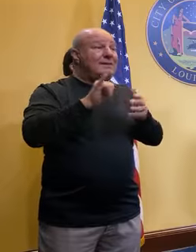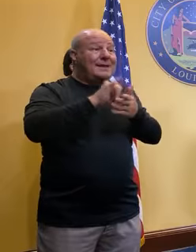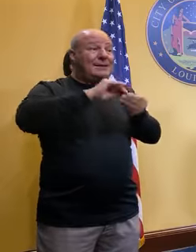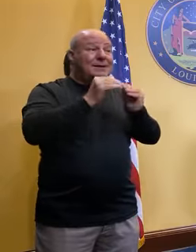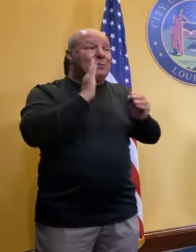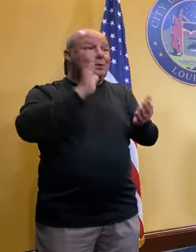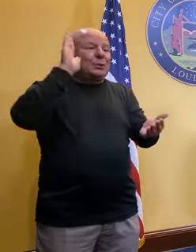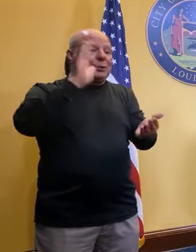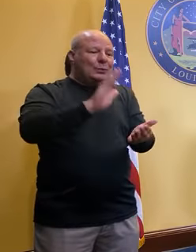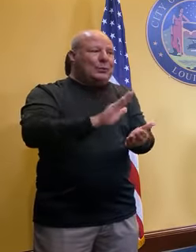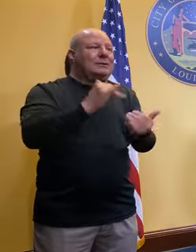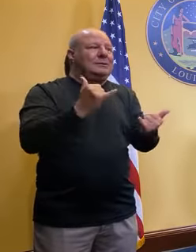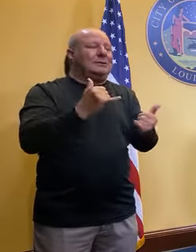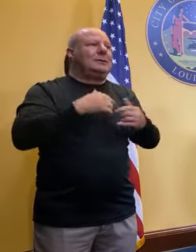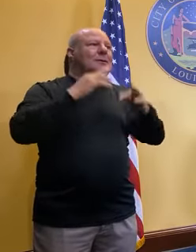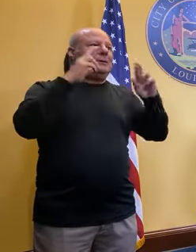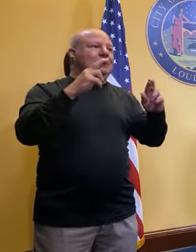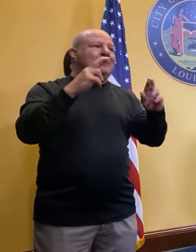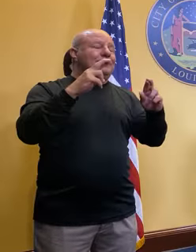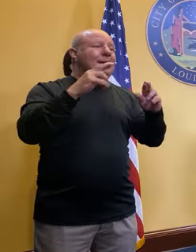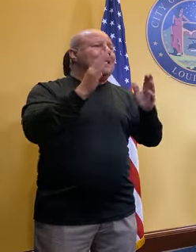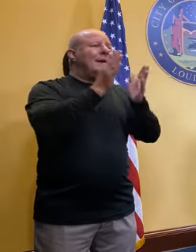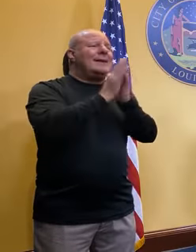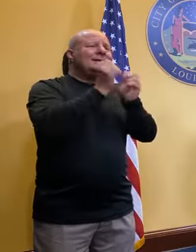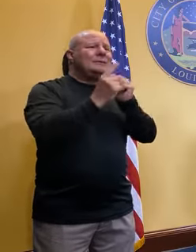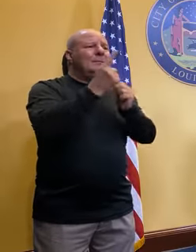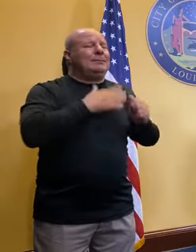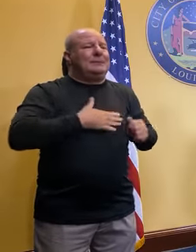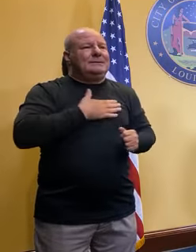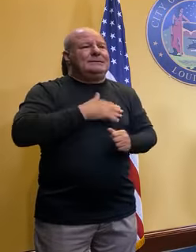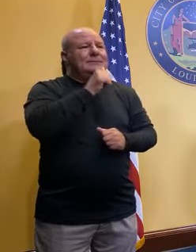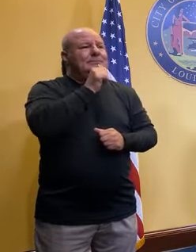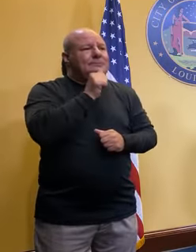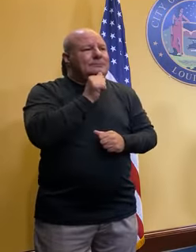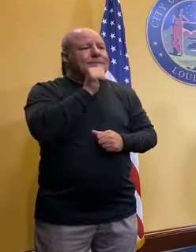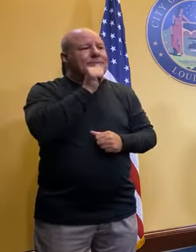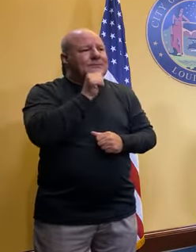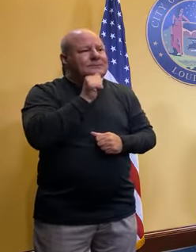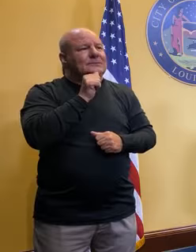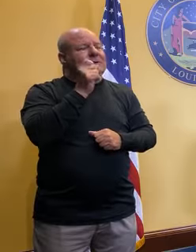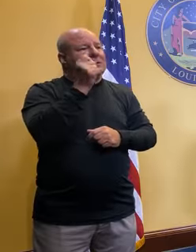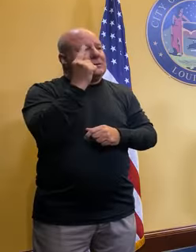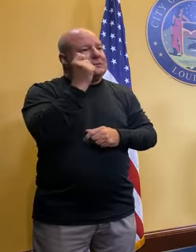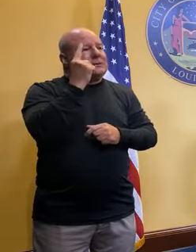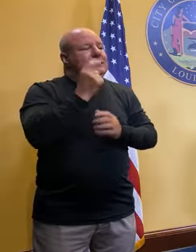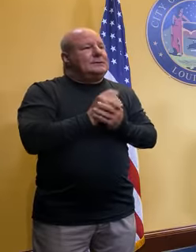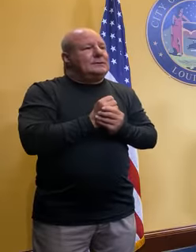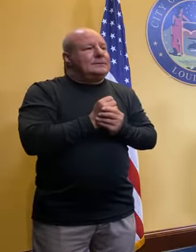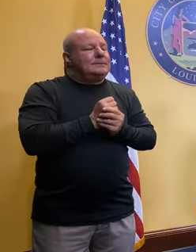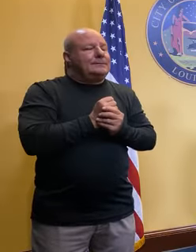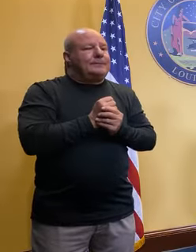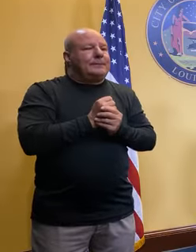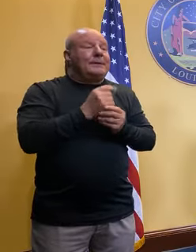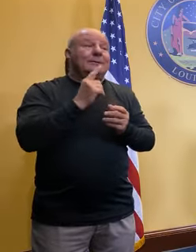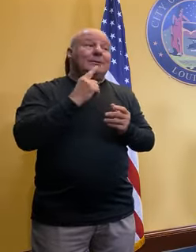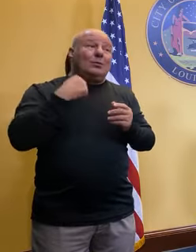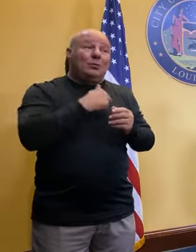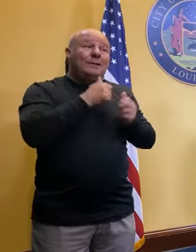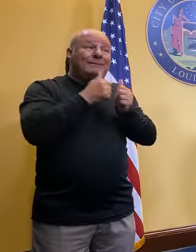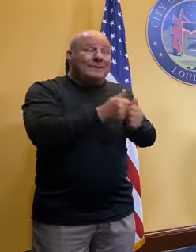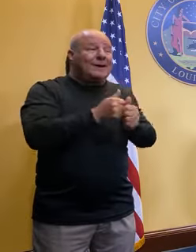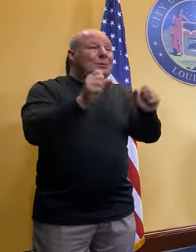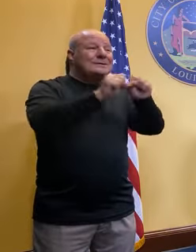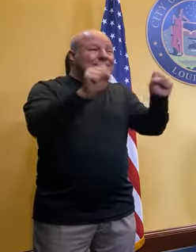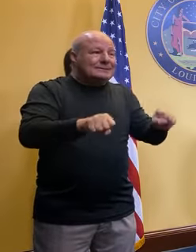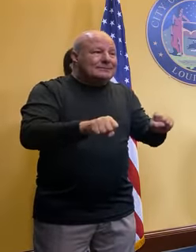hoping that's significantly. But I just ask that everyone please be patient and understand that there is a systematic approach